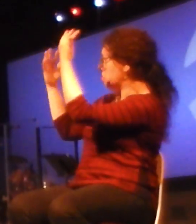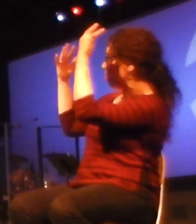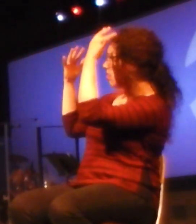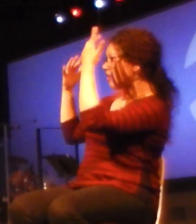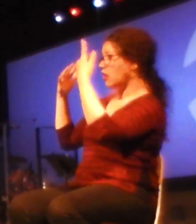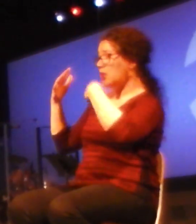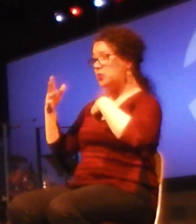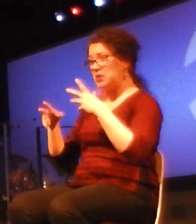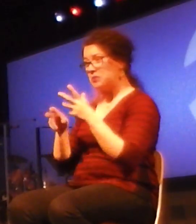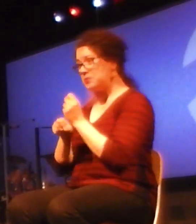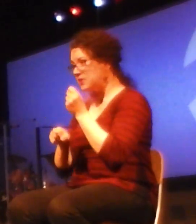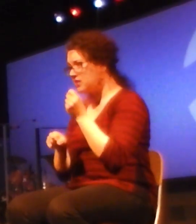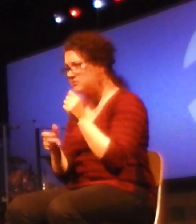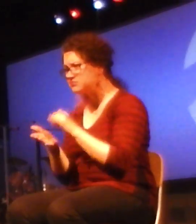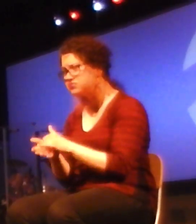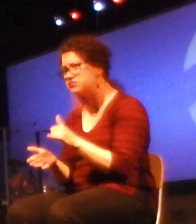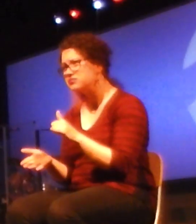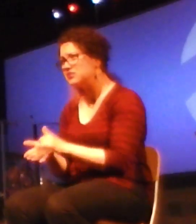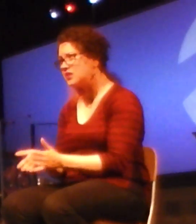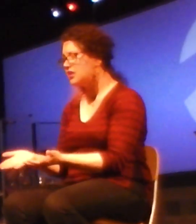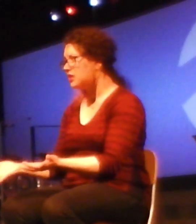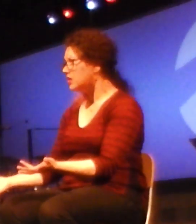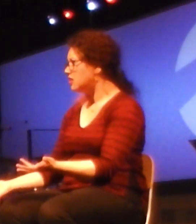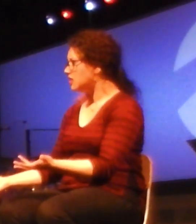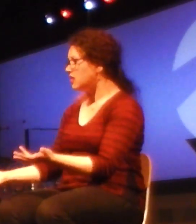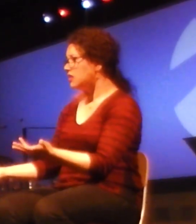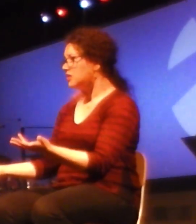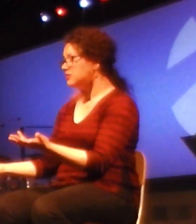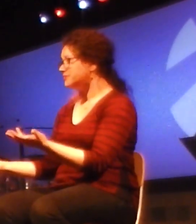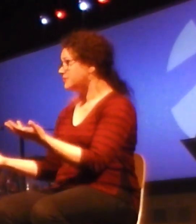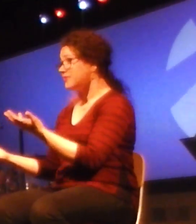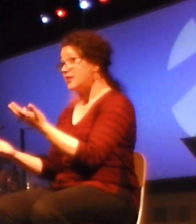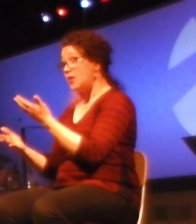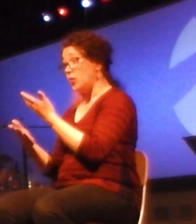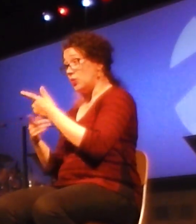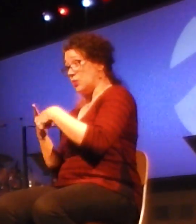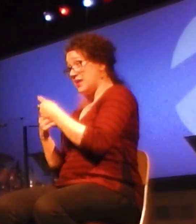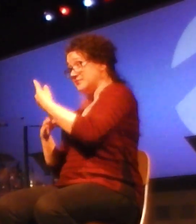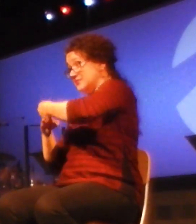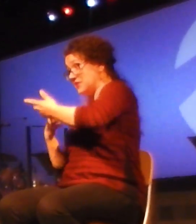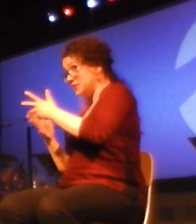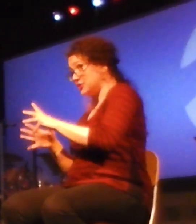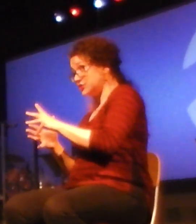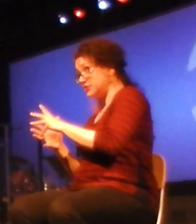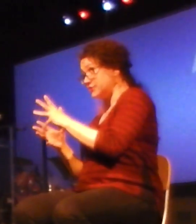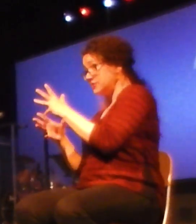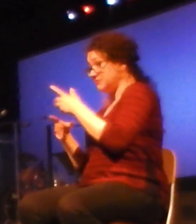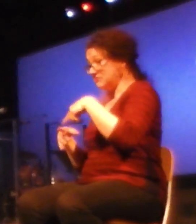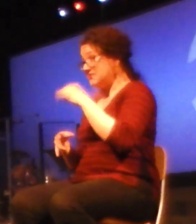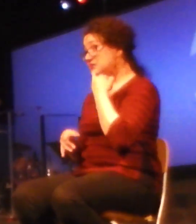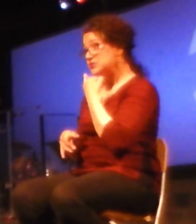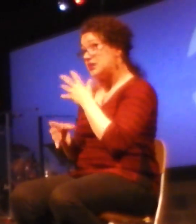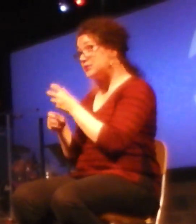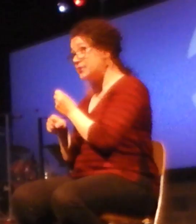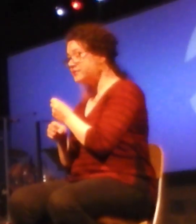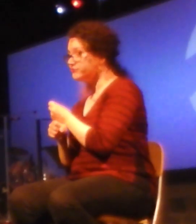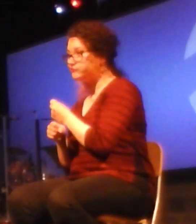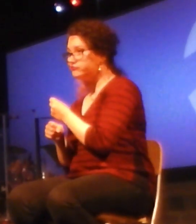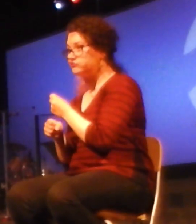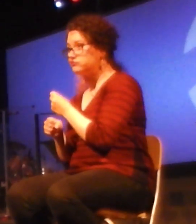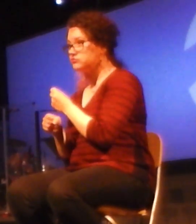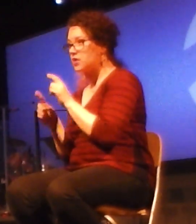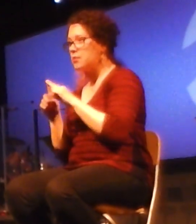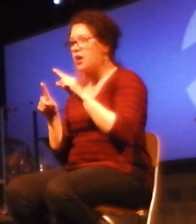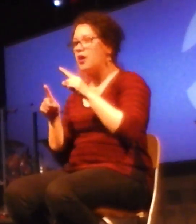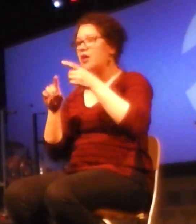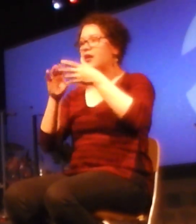end. Like they don't win at the end of the day. God is the one who knows the end of the story. And the